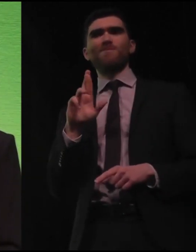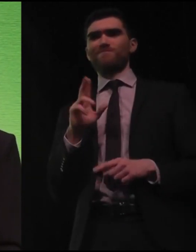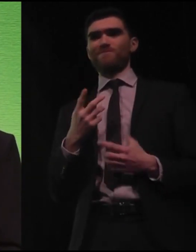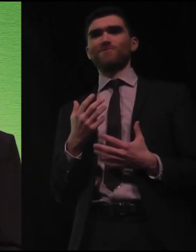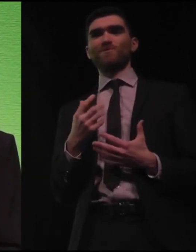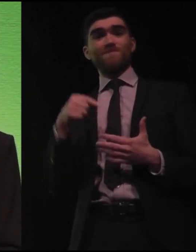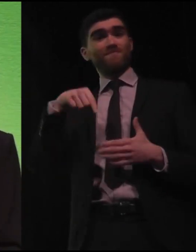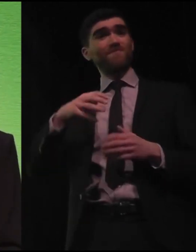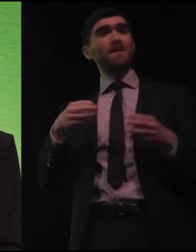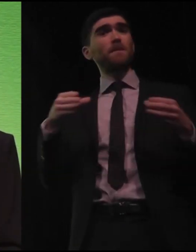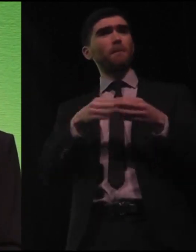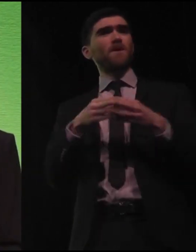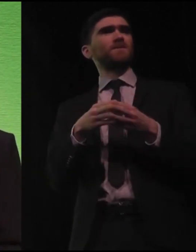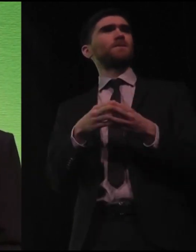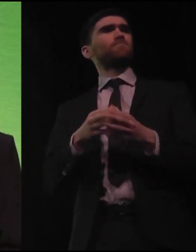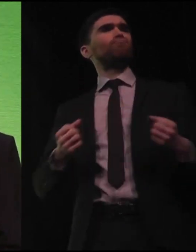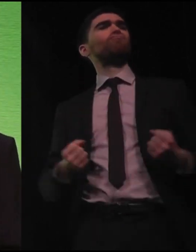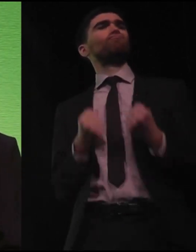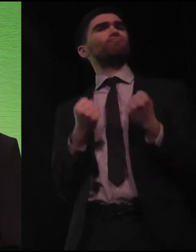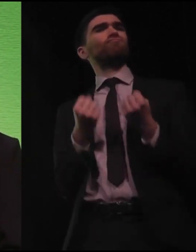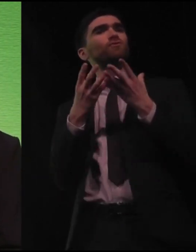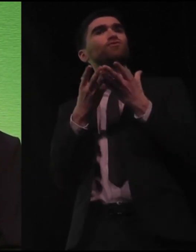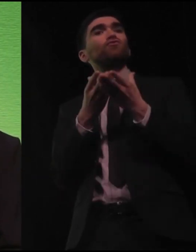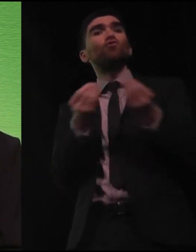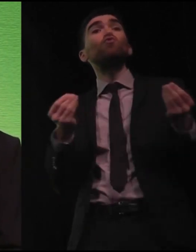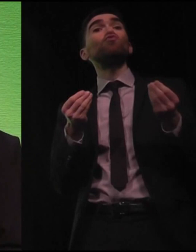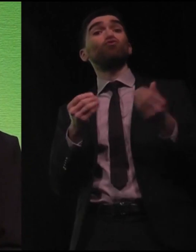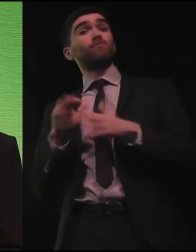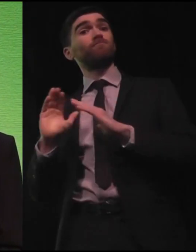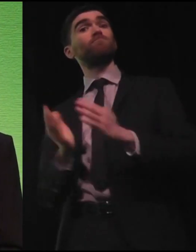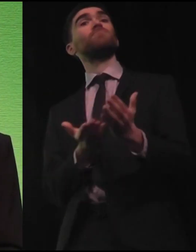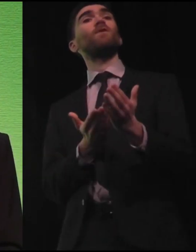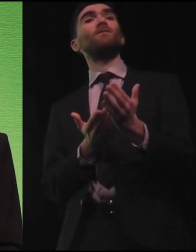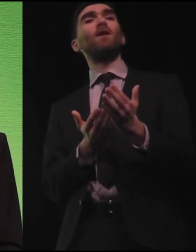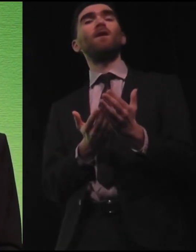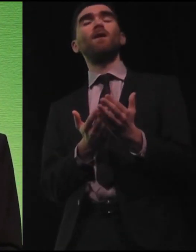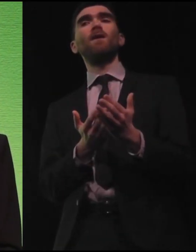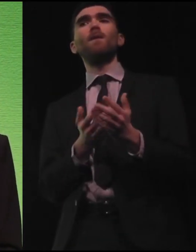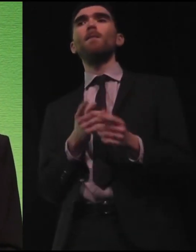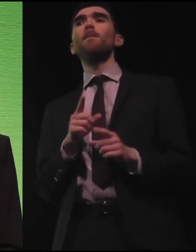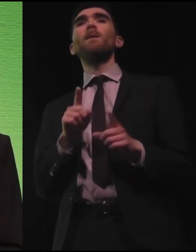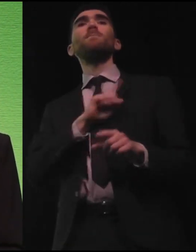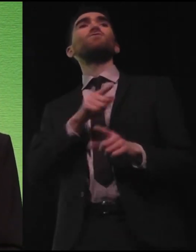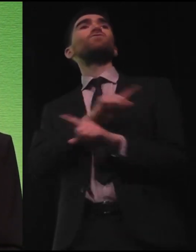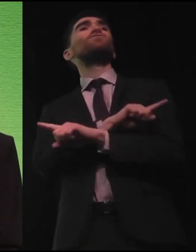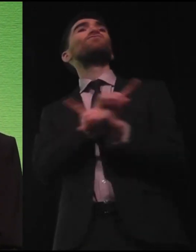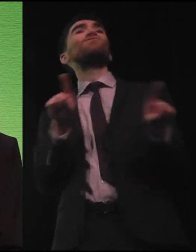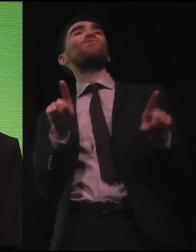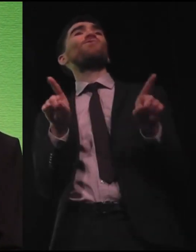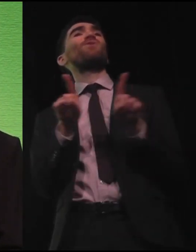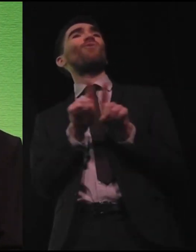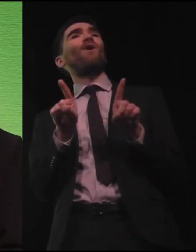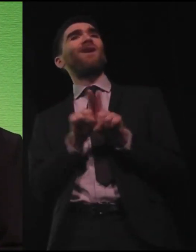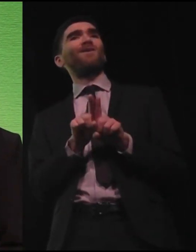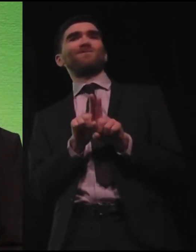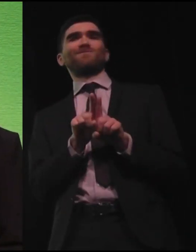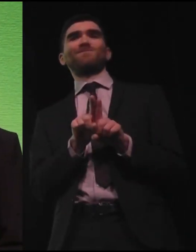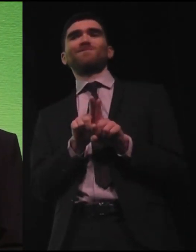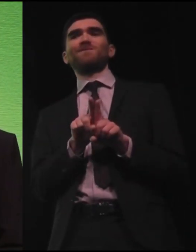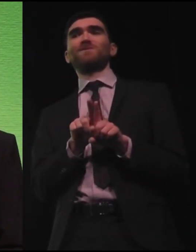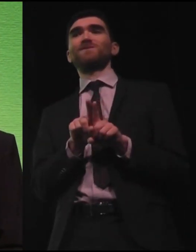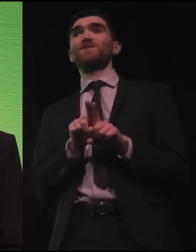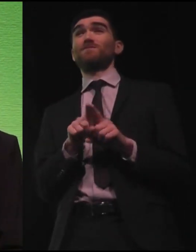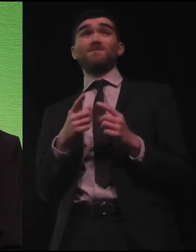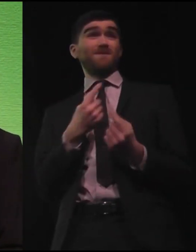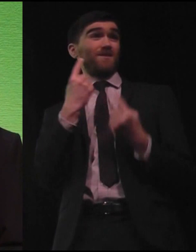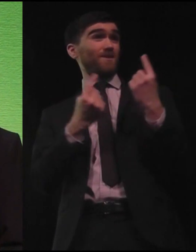also because of all of you who have come to this venue and who will play such a vital part in shaping our policy, debating